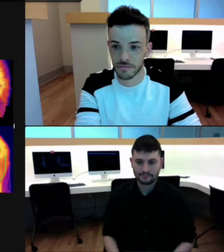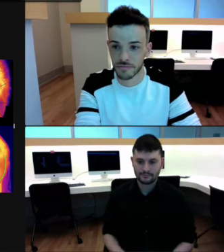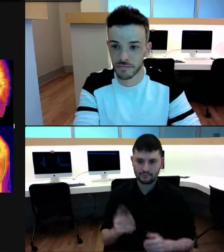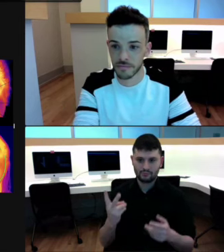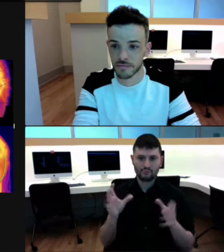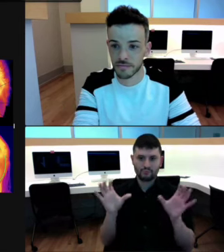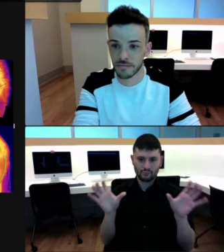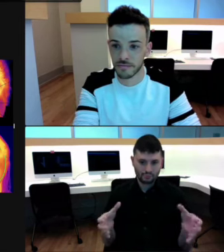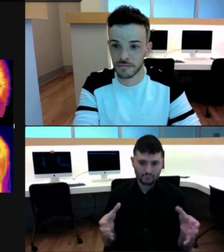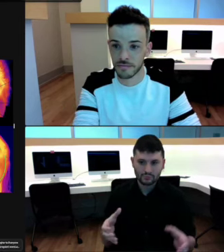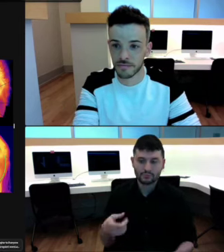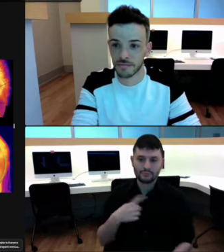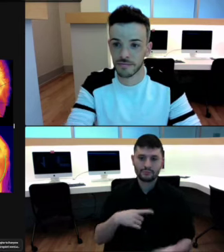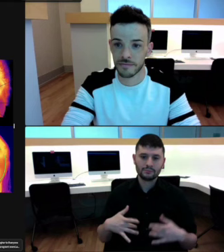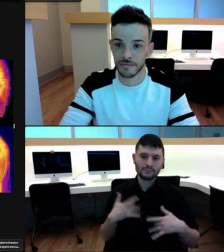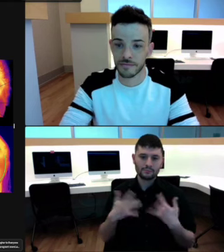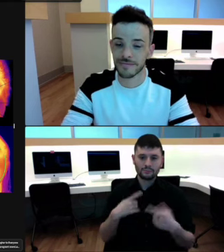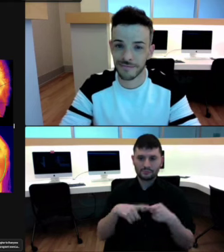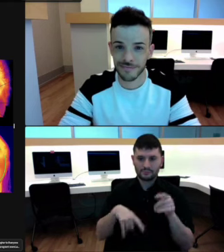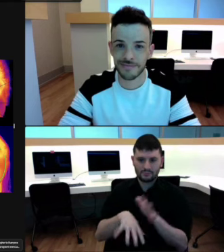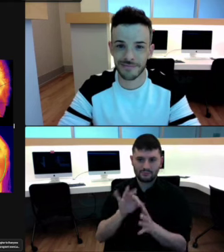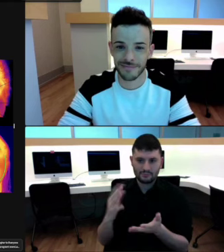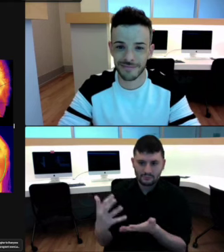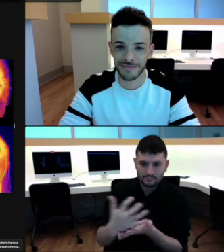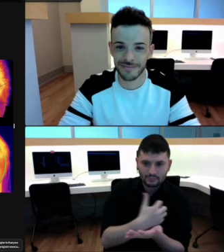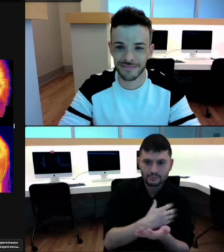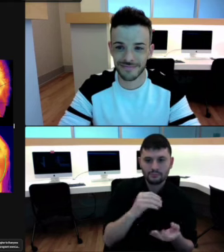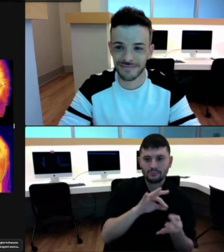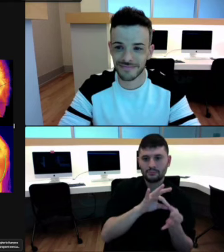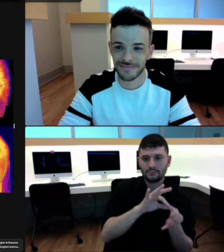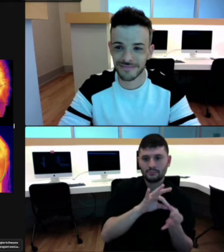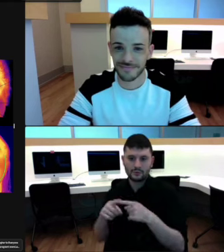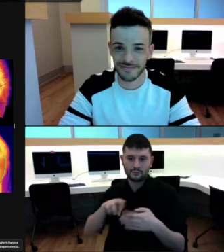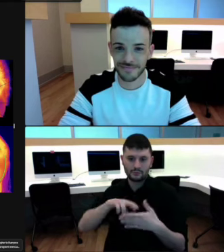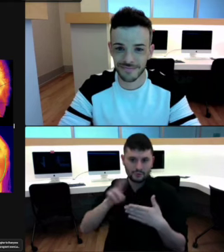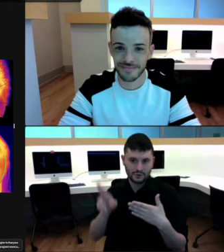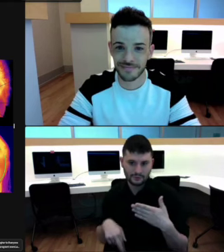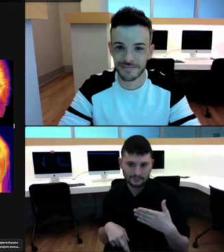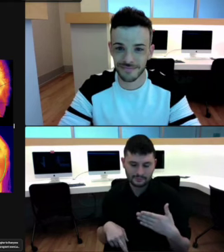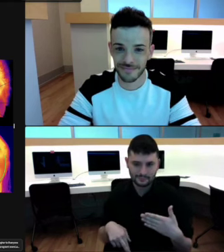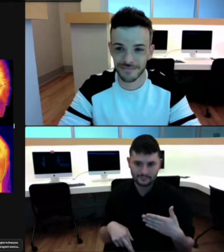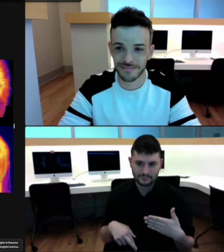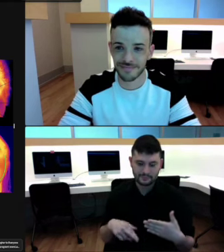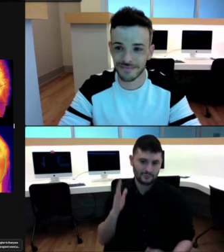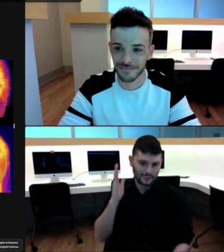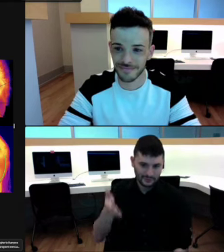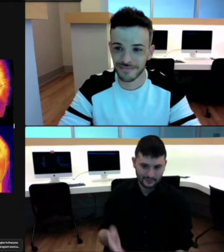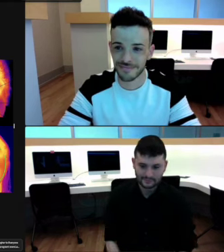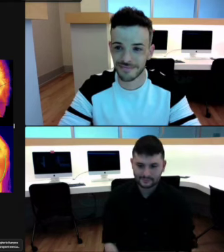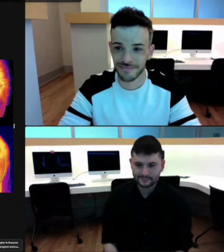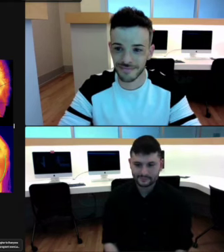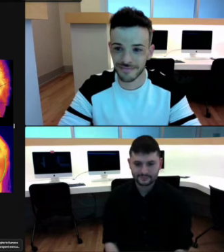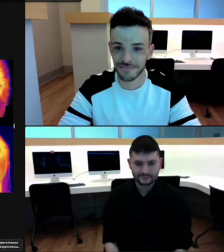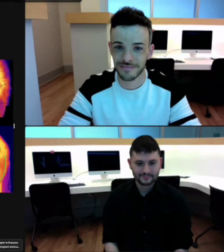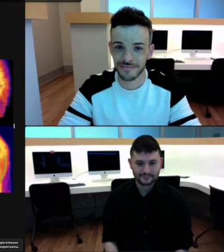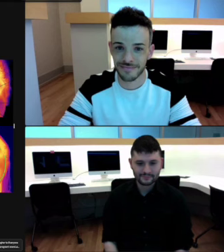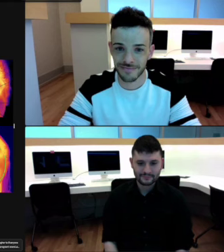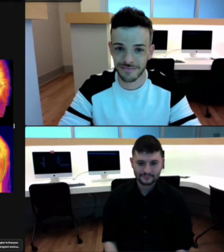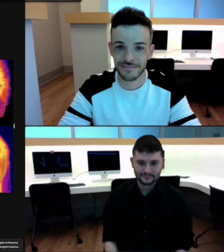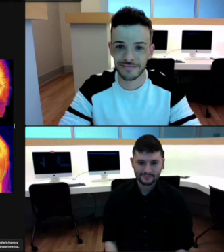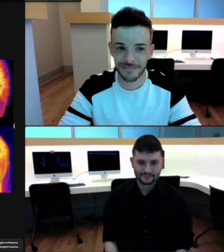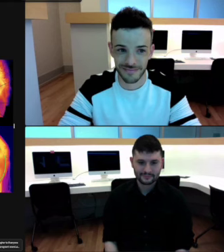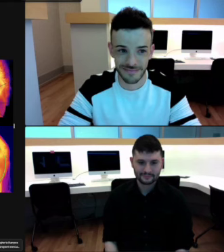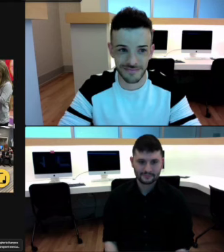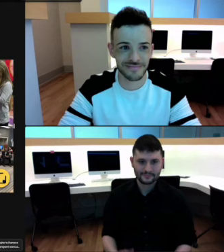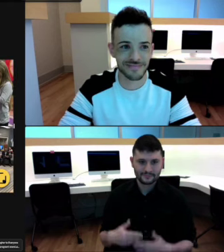to recognize the difference in how these emotions correlate with the autonomic nervous system. And when we get these results in the future, we'll be